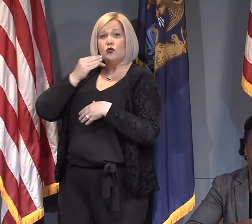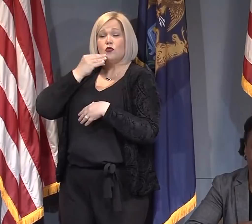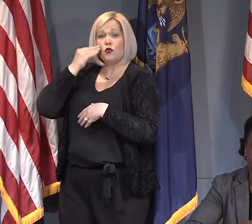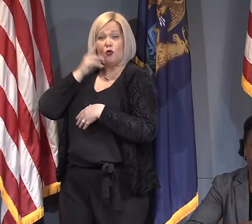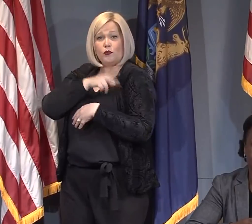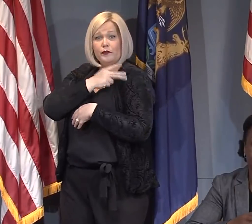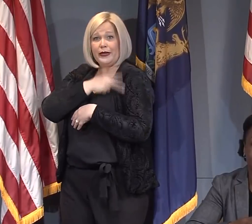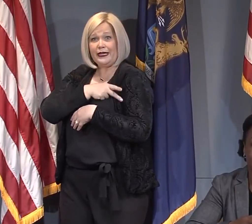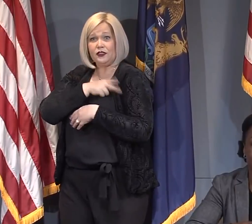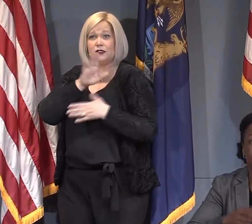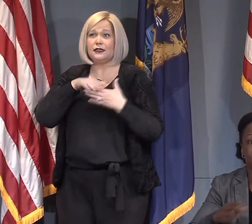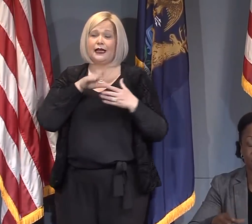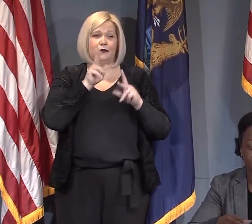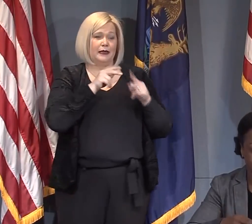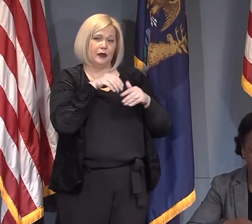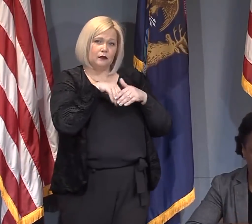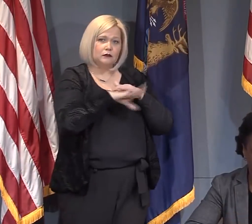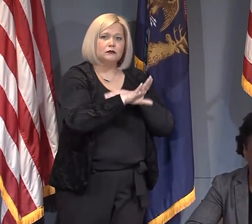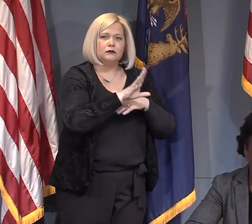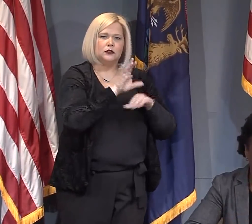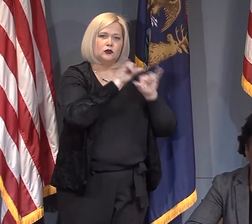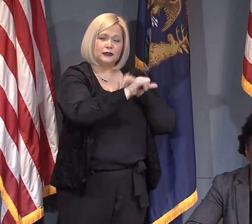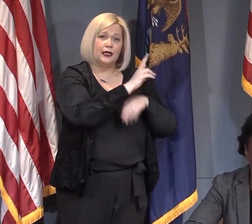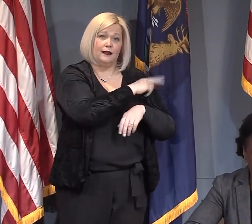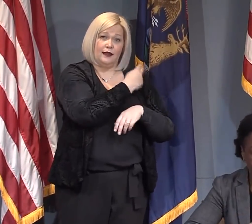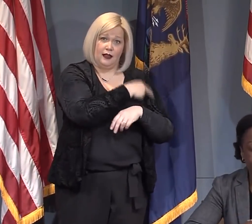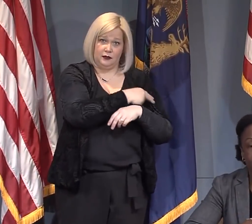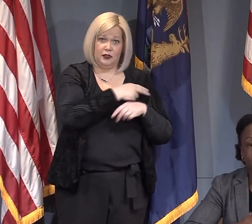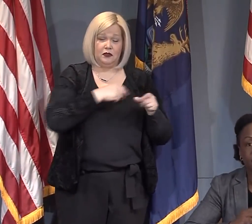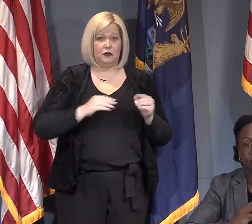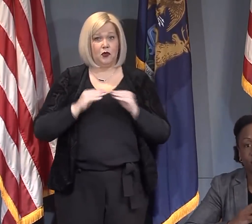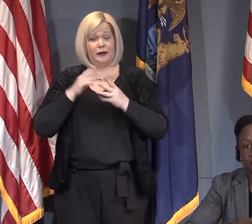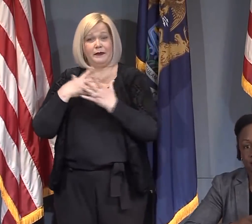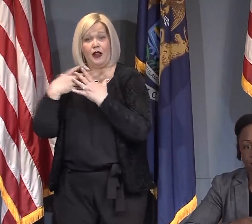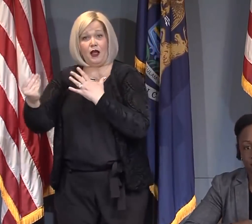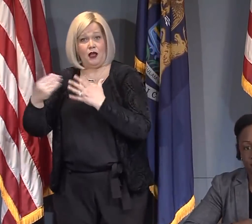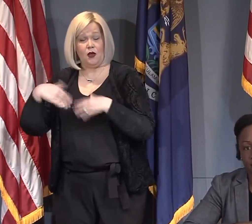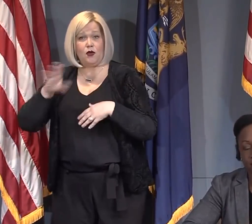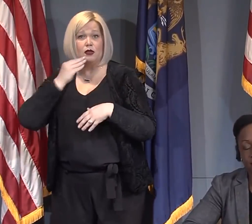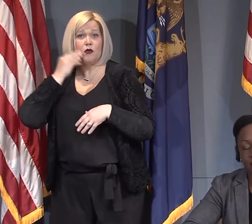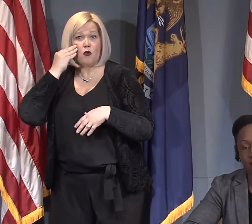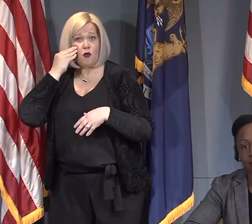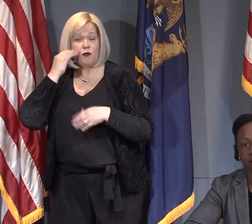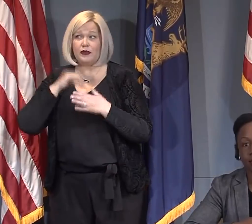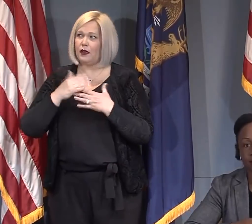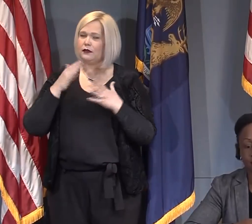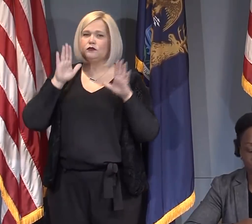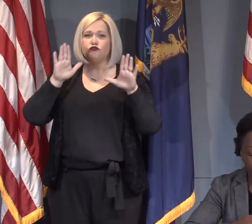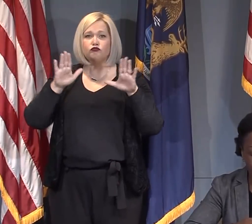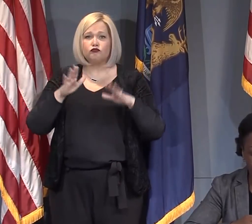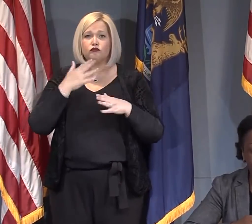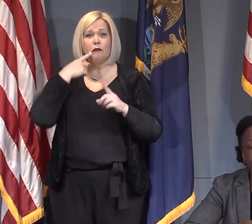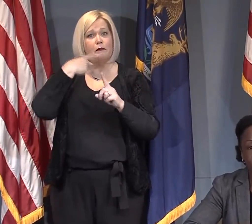COVID-19 a day than they are admitting into the hospital. These are positive signs, and it